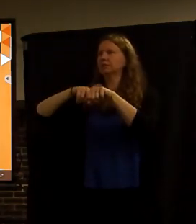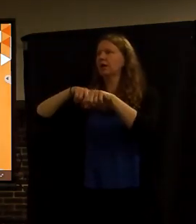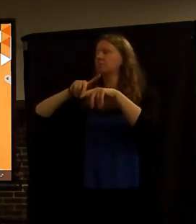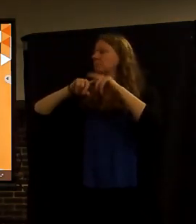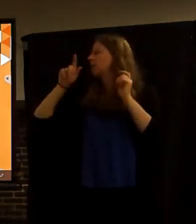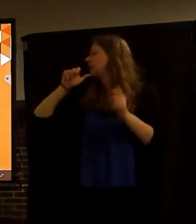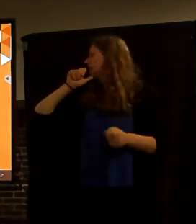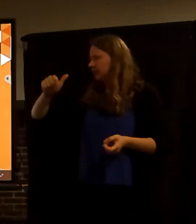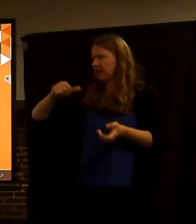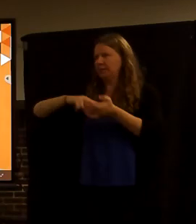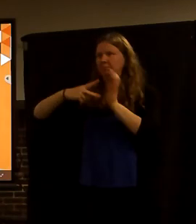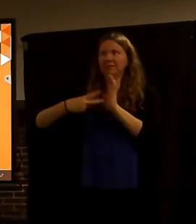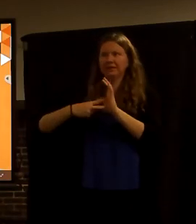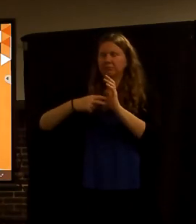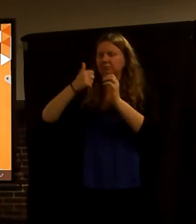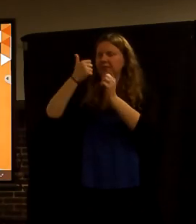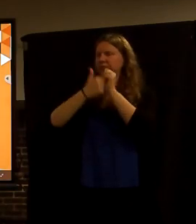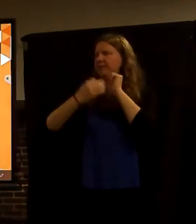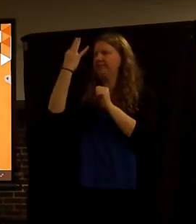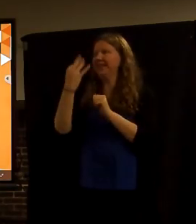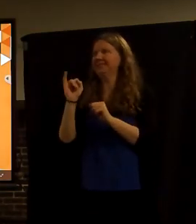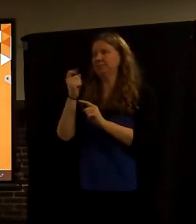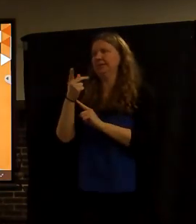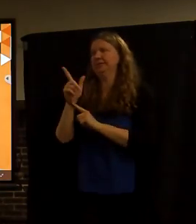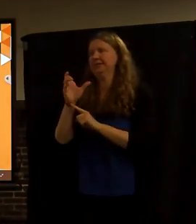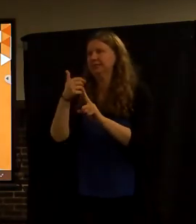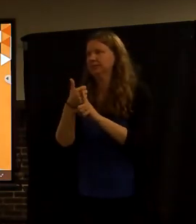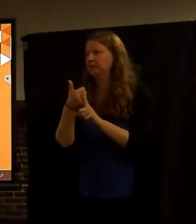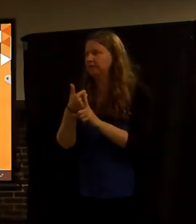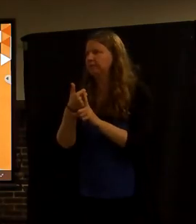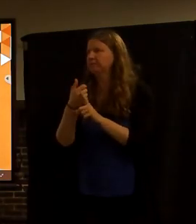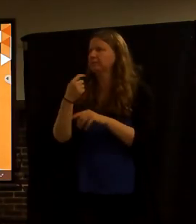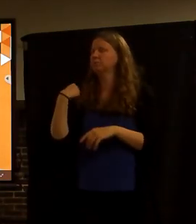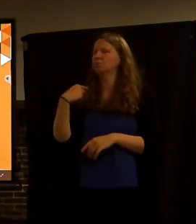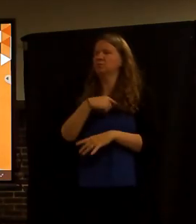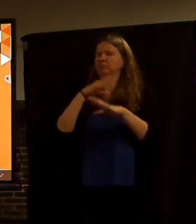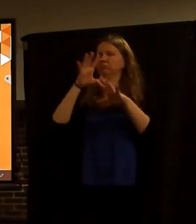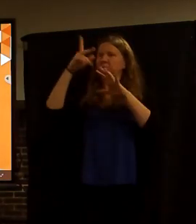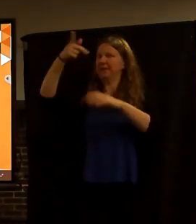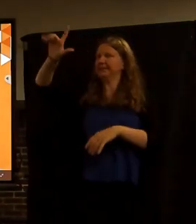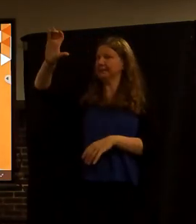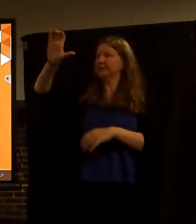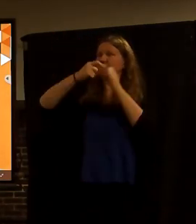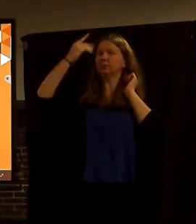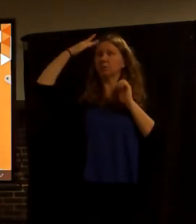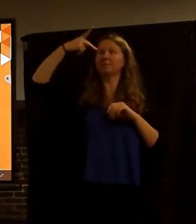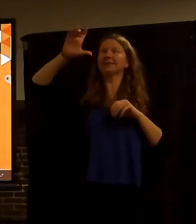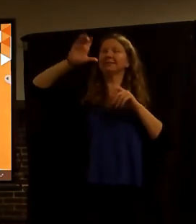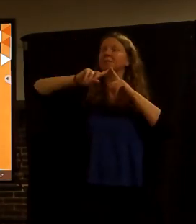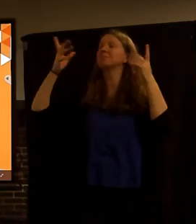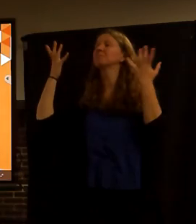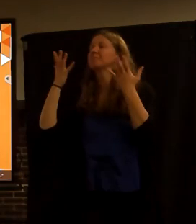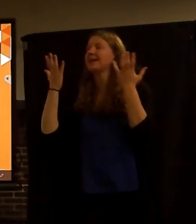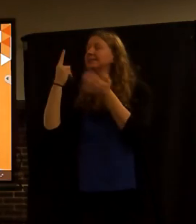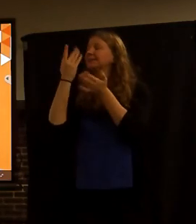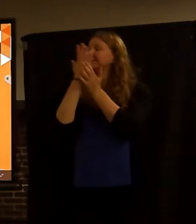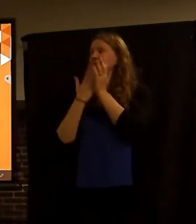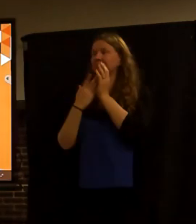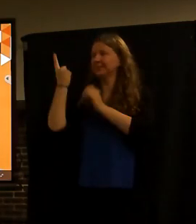have a time slotted for PLC, but that doesn't mean that we get to do the professional learning community every